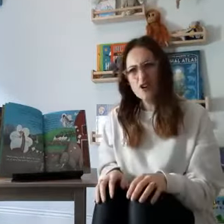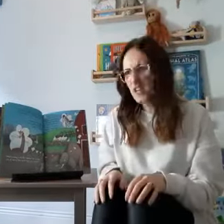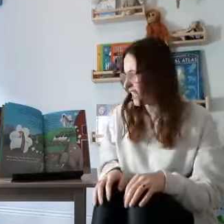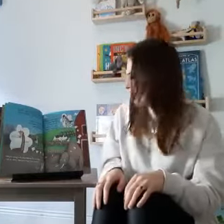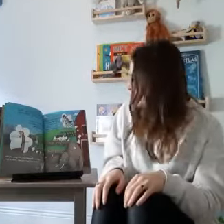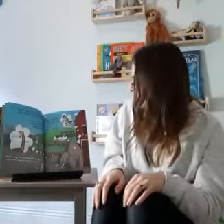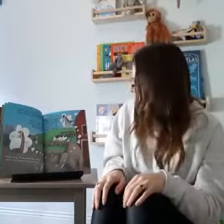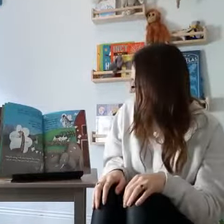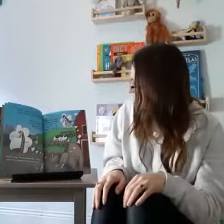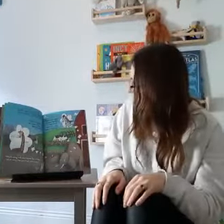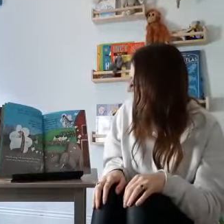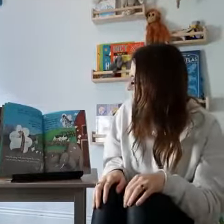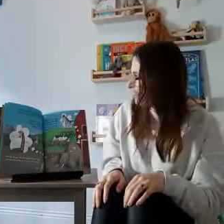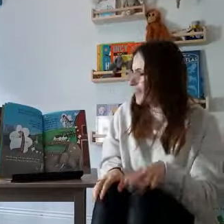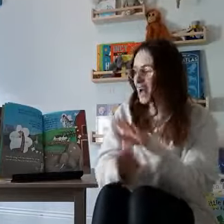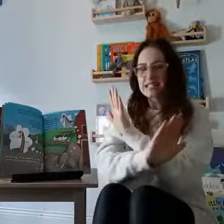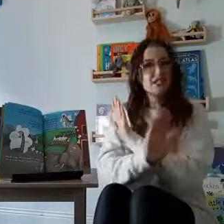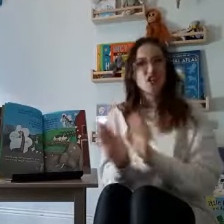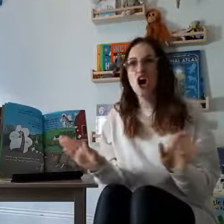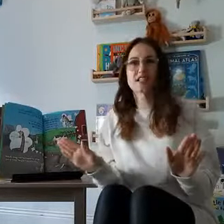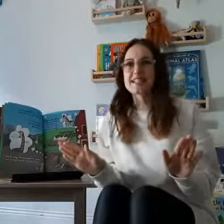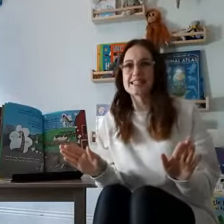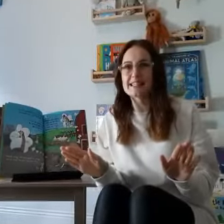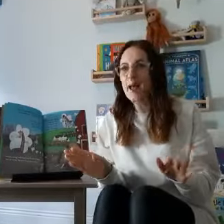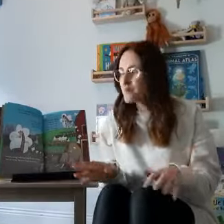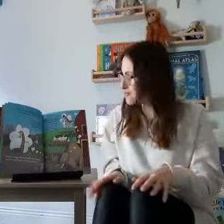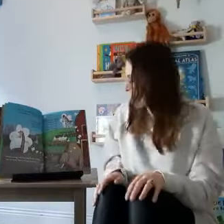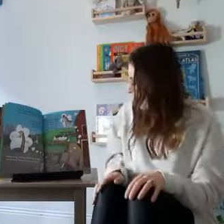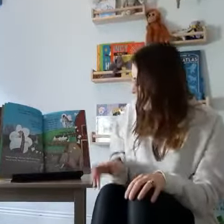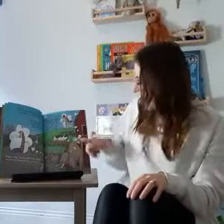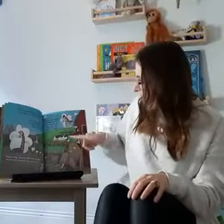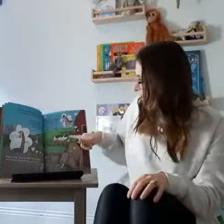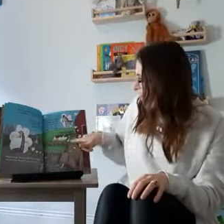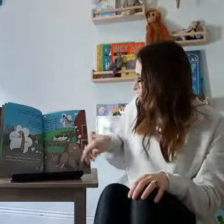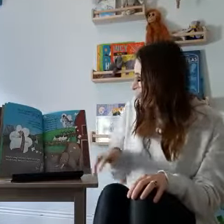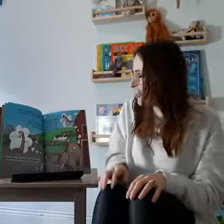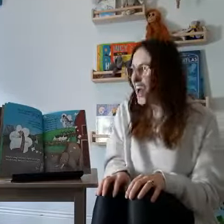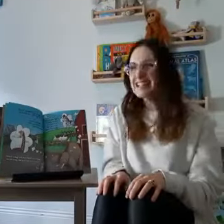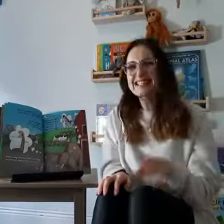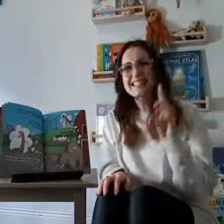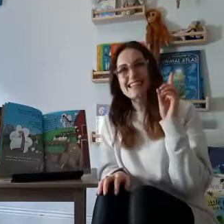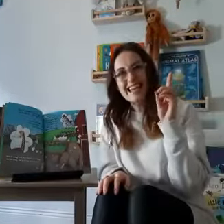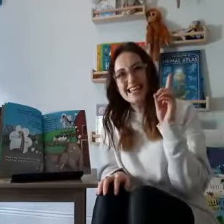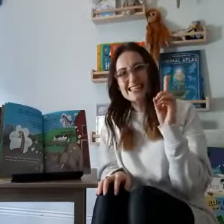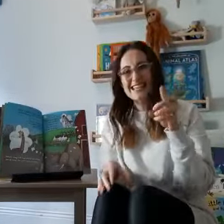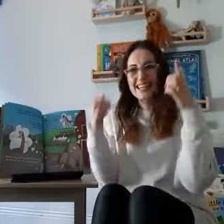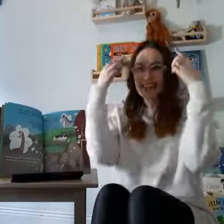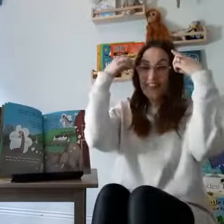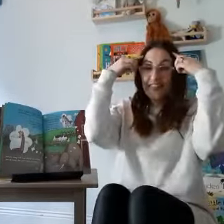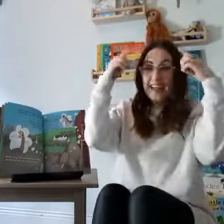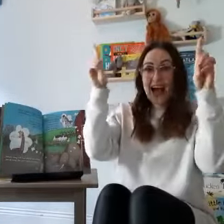runny. That's not a zebra. That's Daisy, the